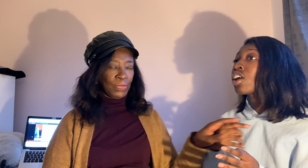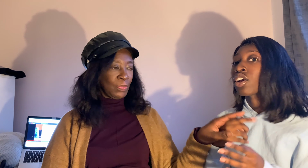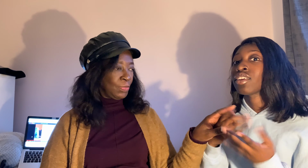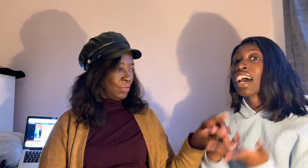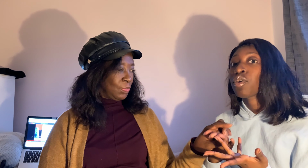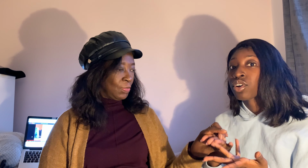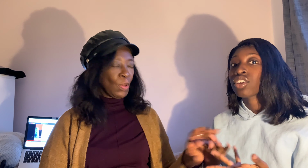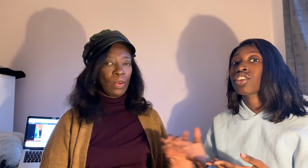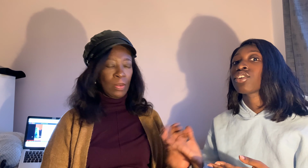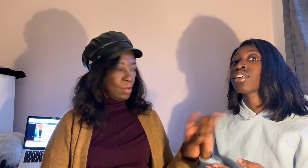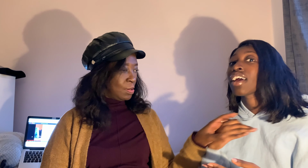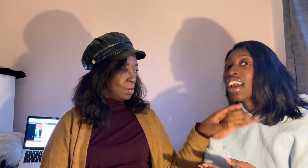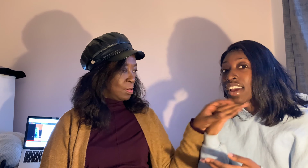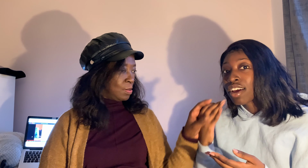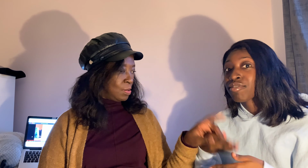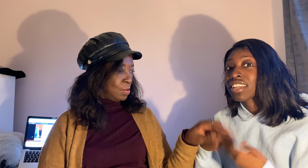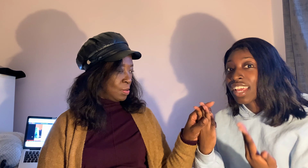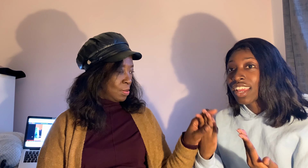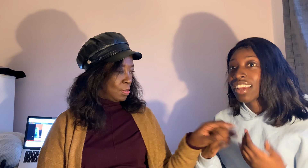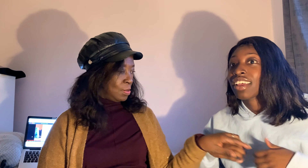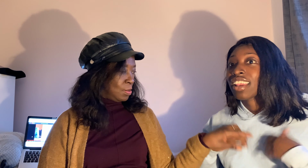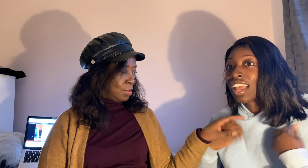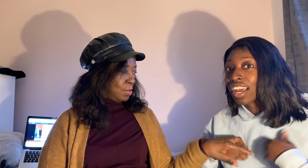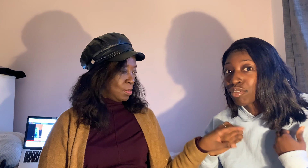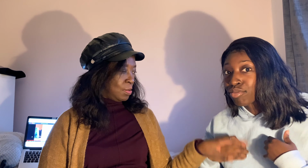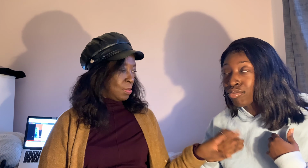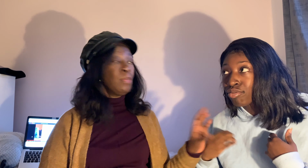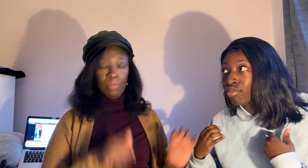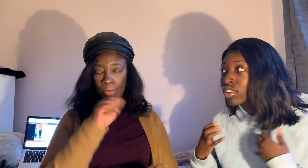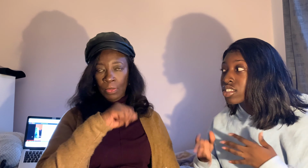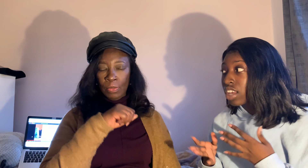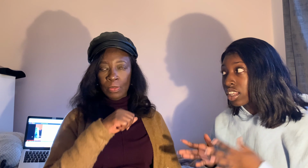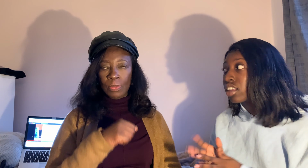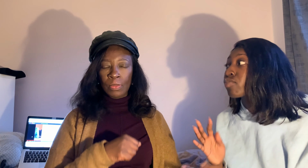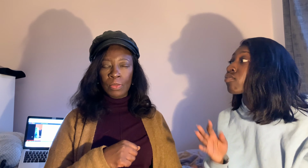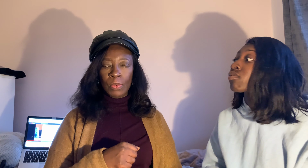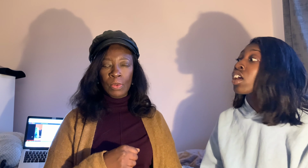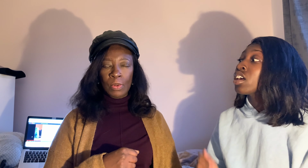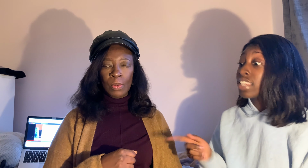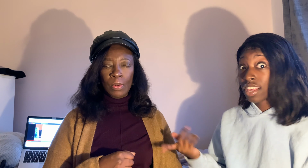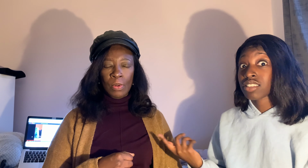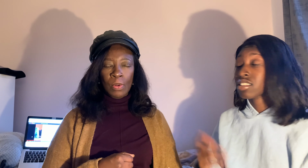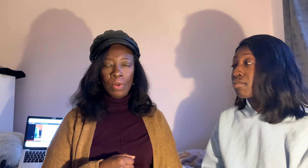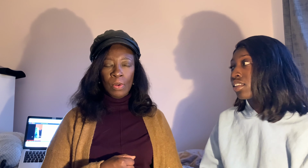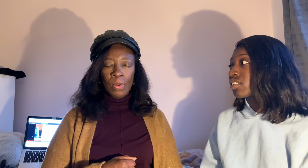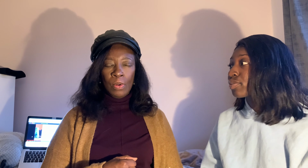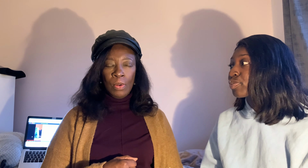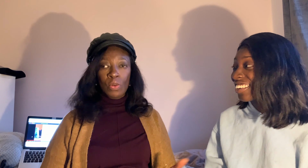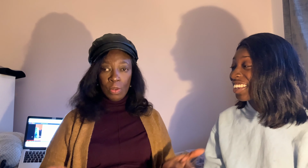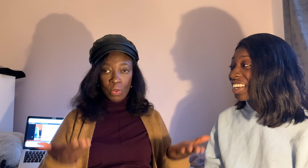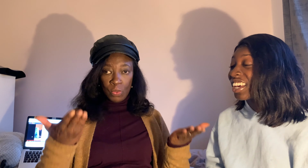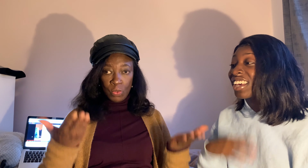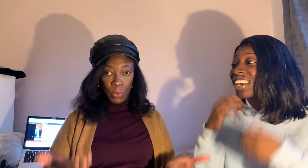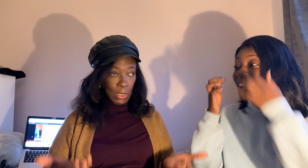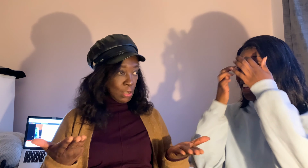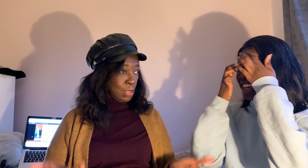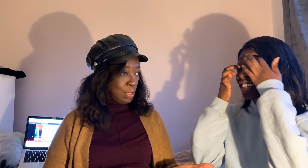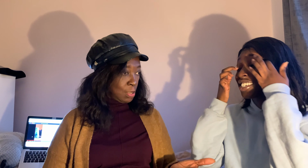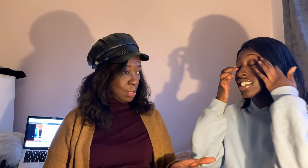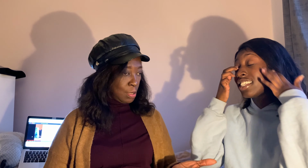So now we're going to do everyday life signing. Yes, that means. Okay.